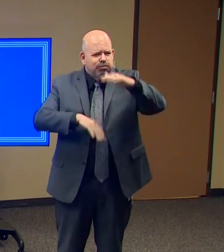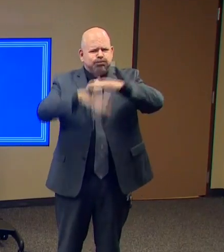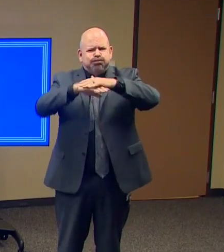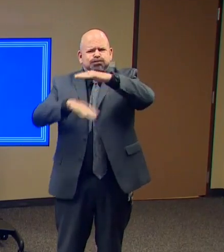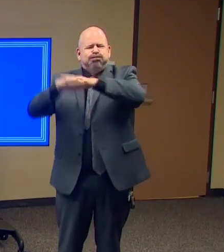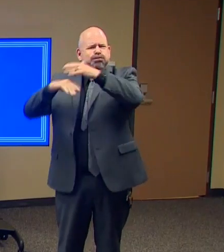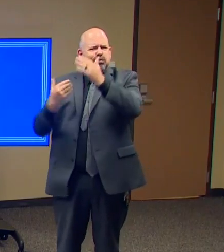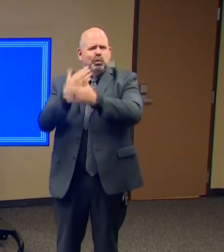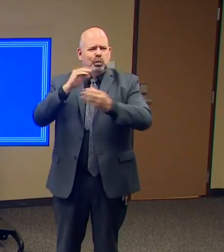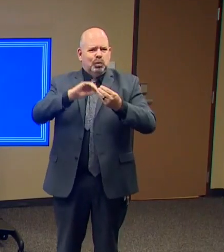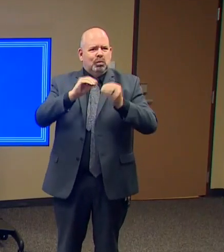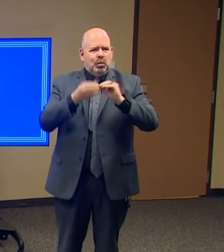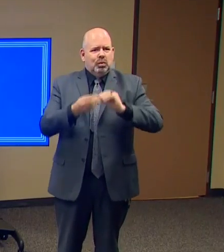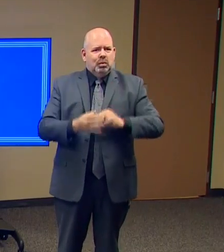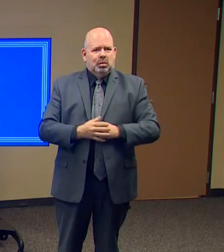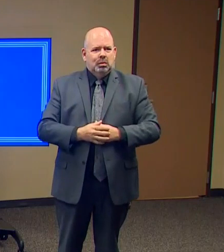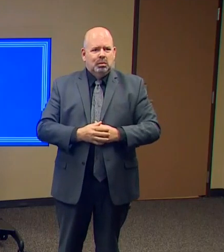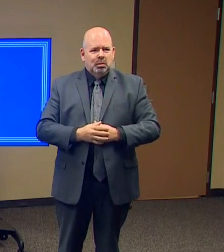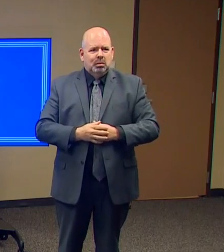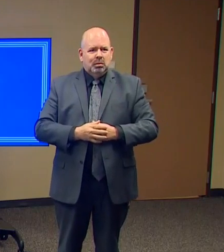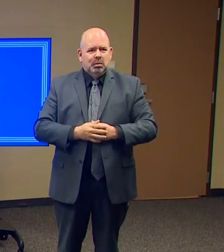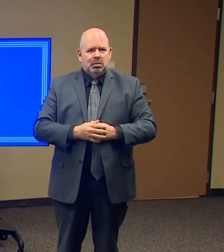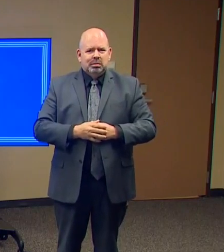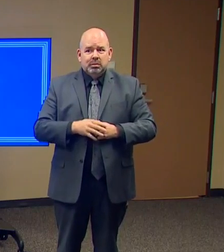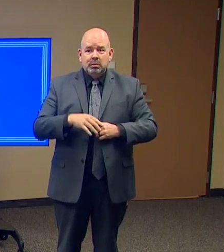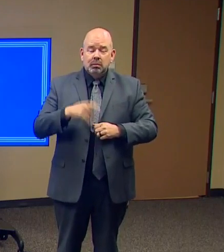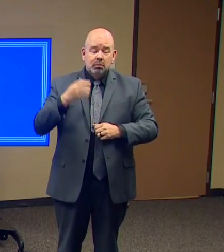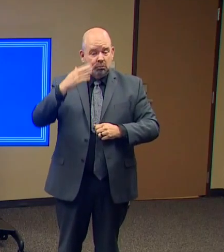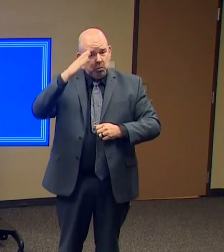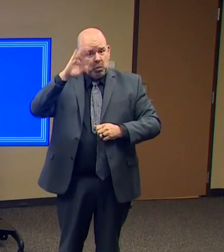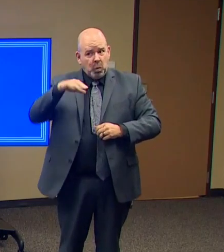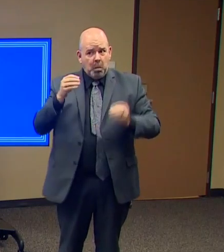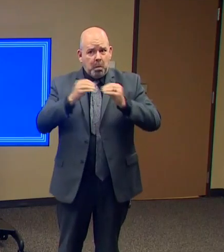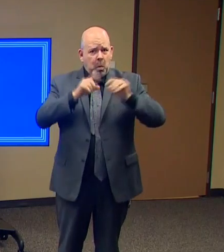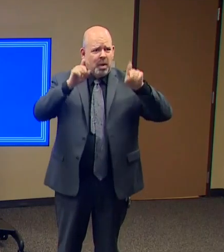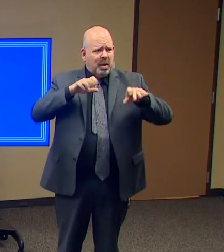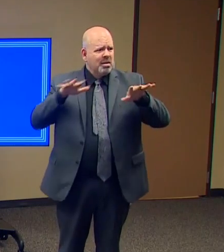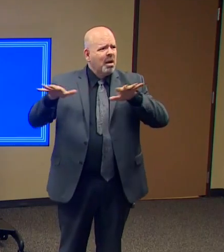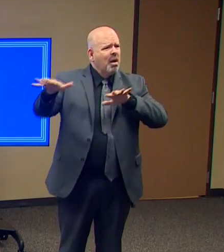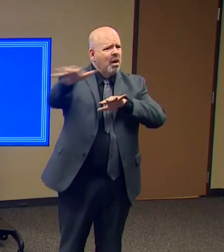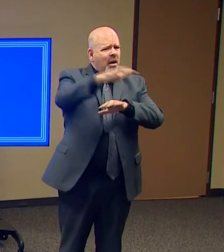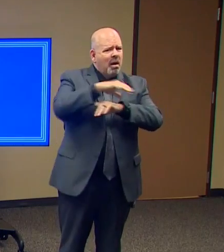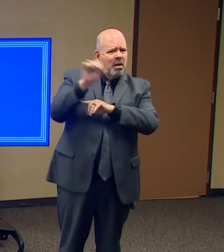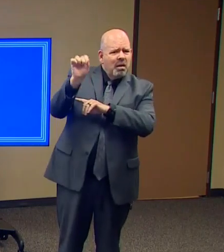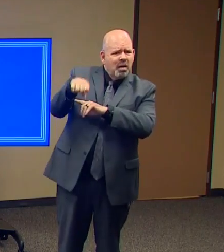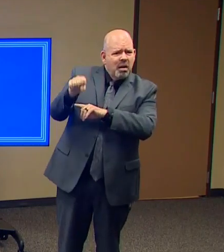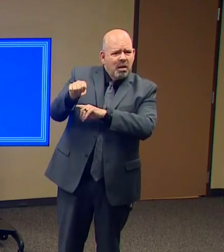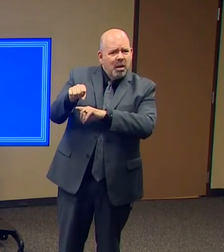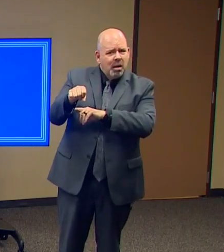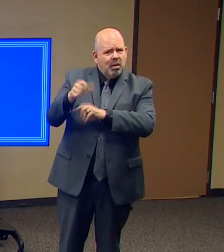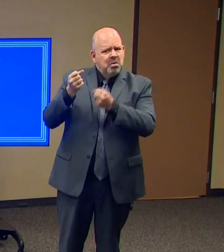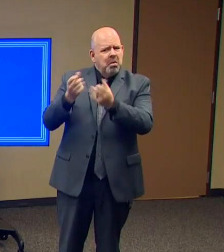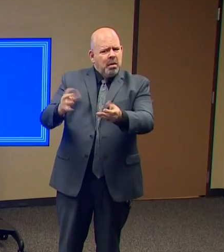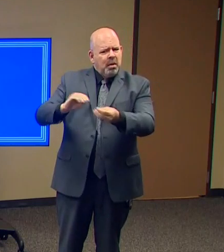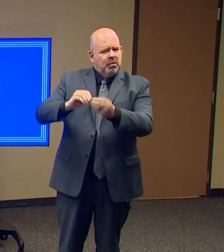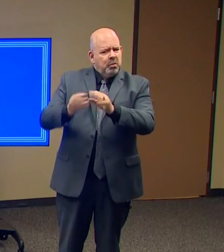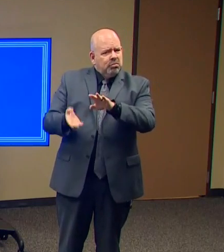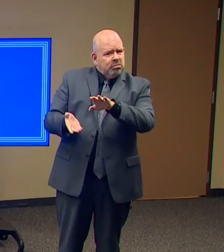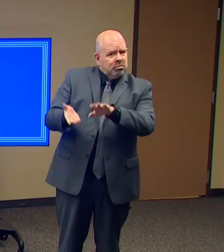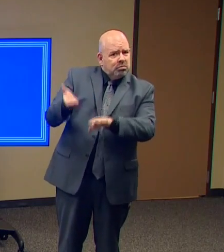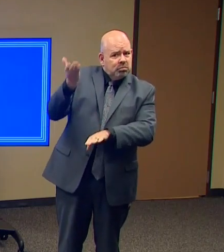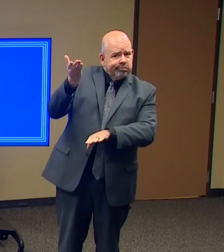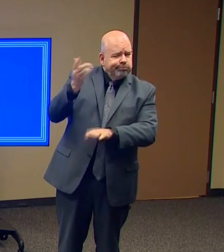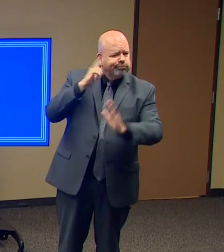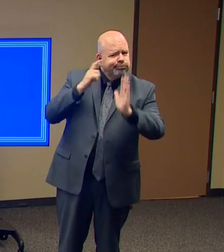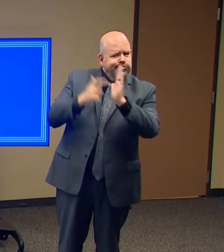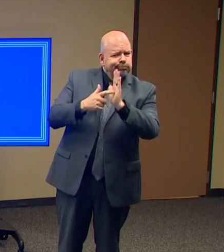more testing going on out there. And so when you test more people, you may see your numbers go up. We've also